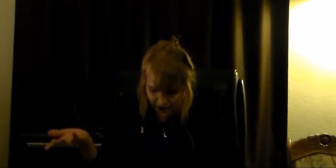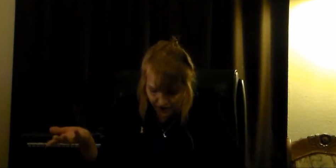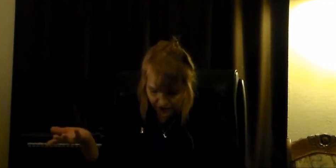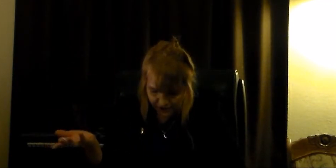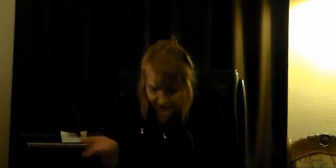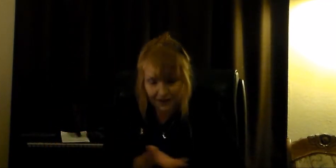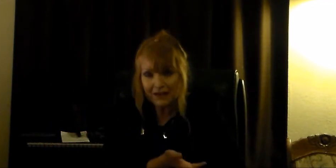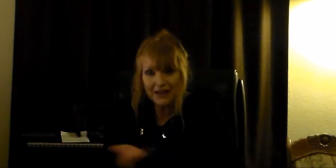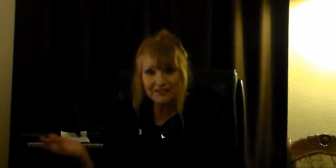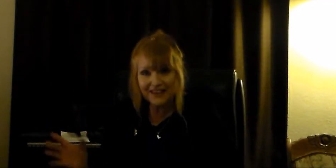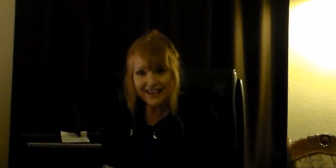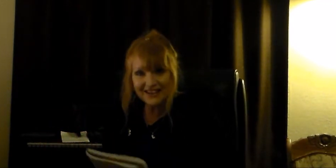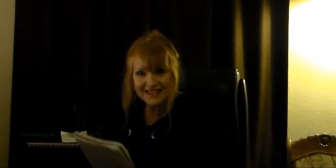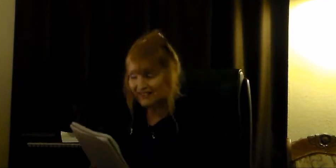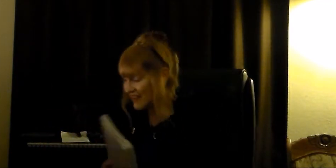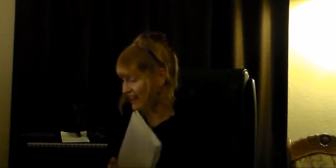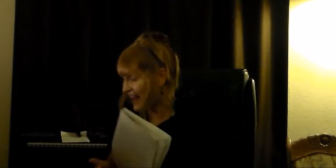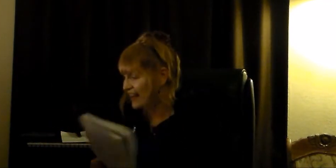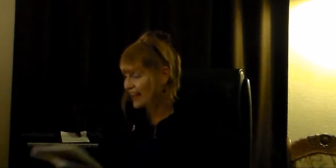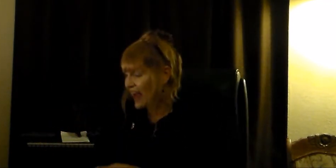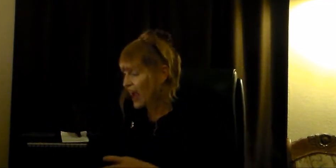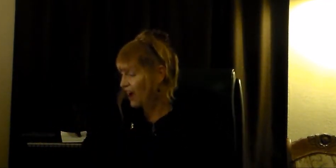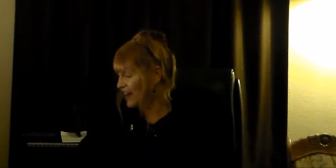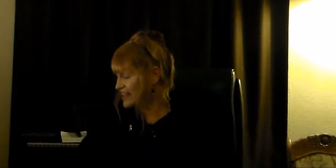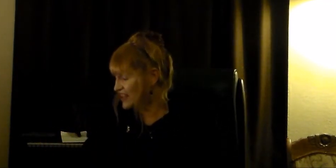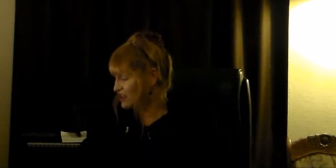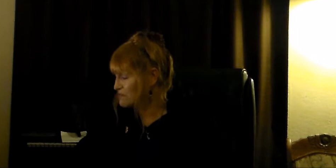here, amen, amen, there, so amen to that. Okay, excuse me.